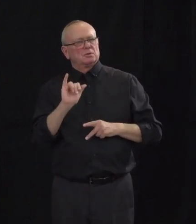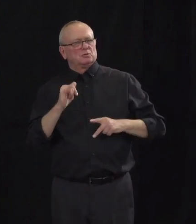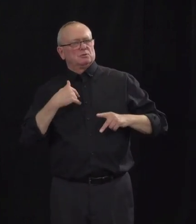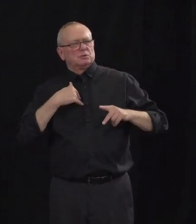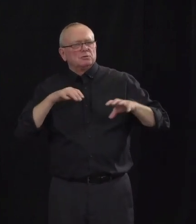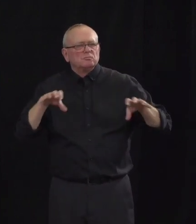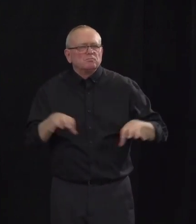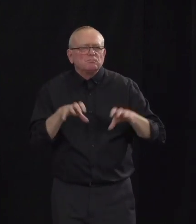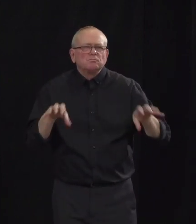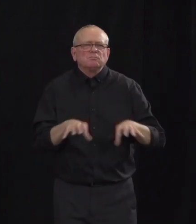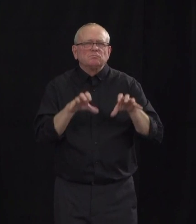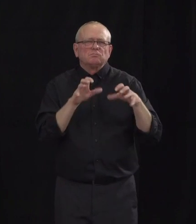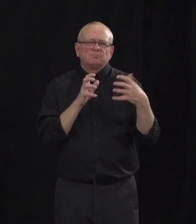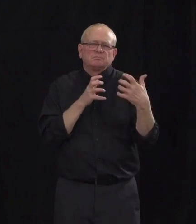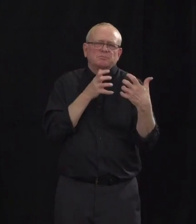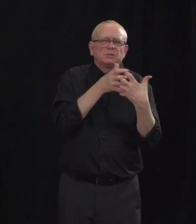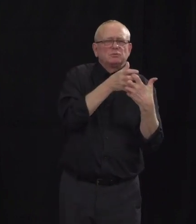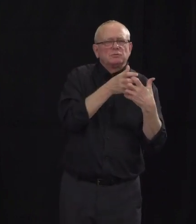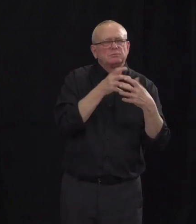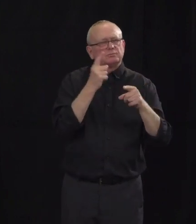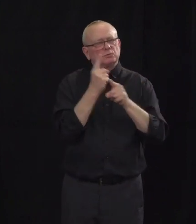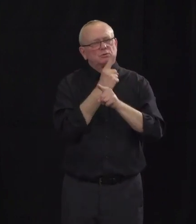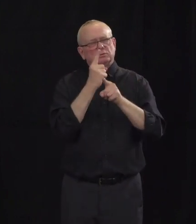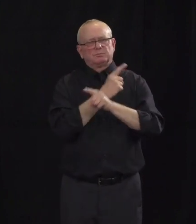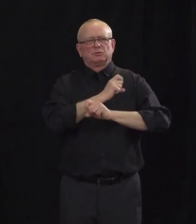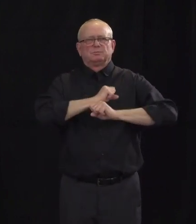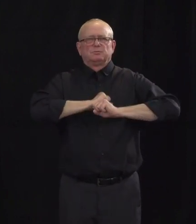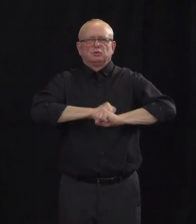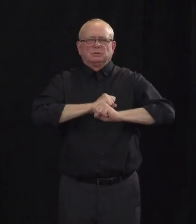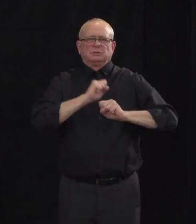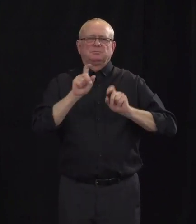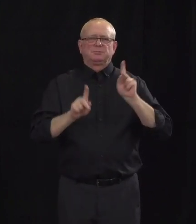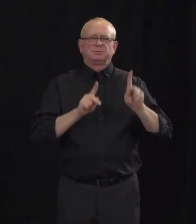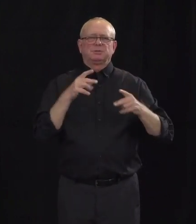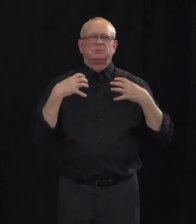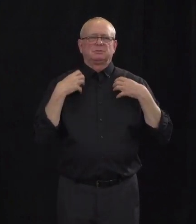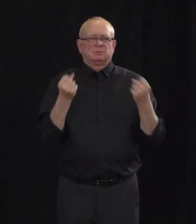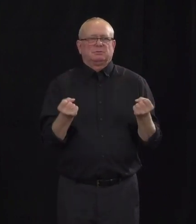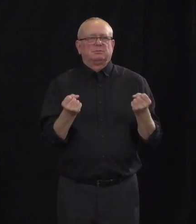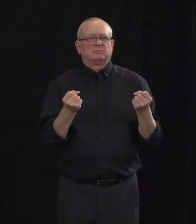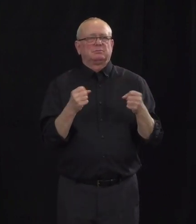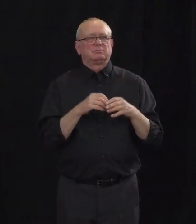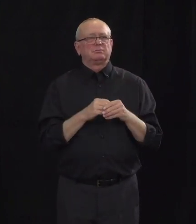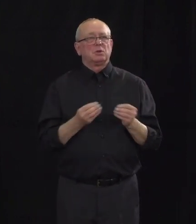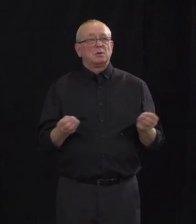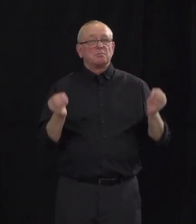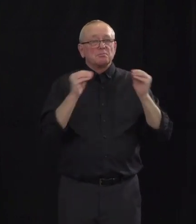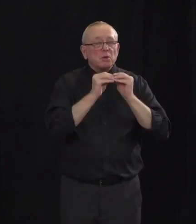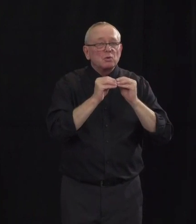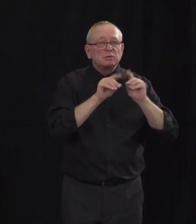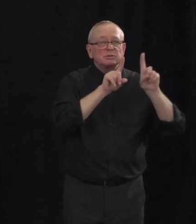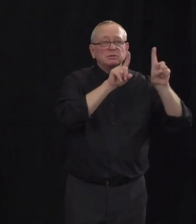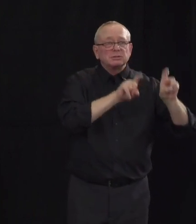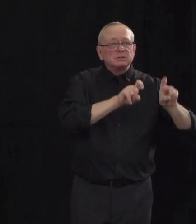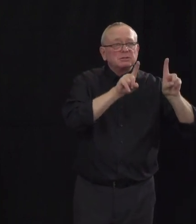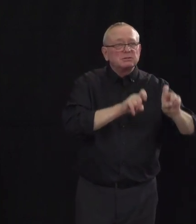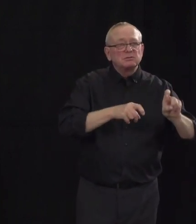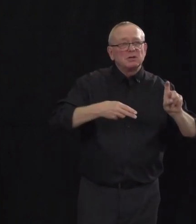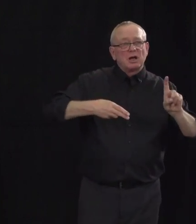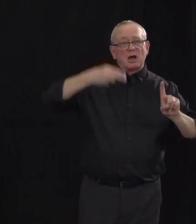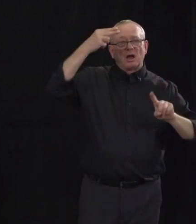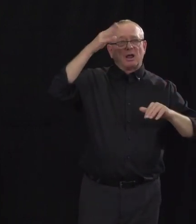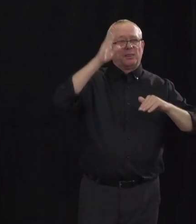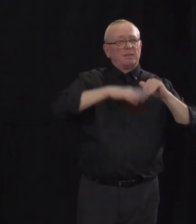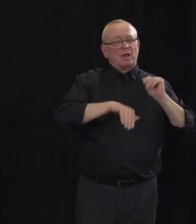This response already includes aggressive public health measures and a higher rate of testing than any other province in Canada. These